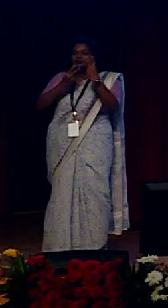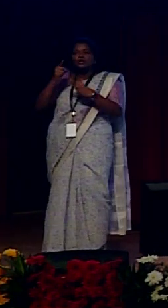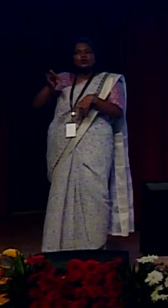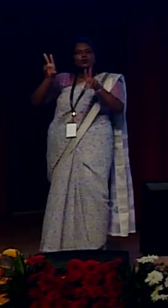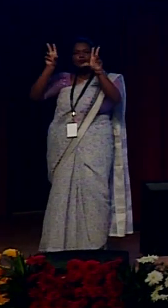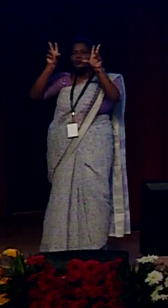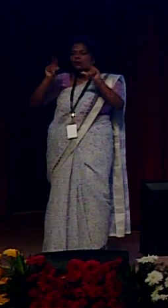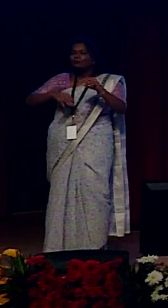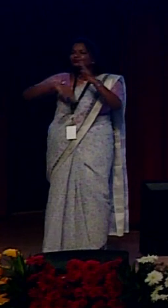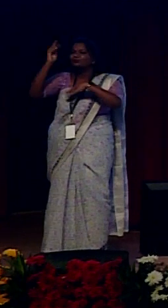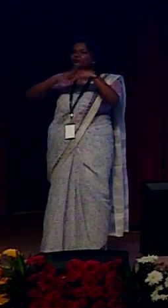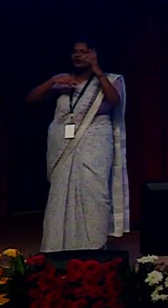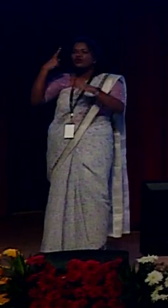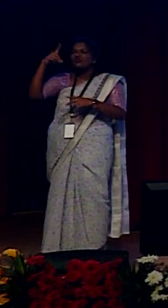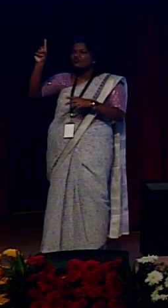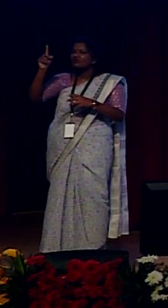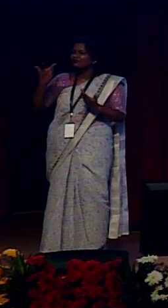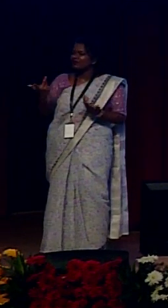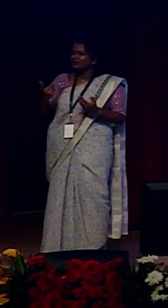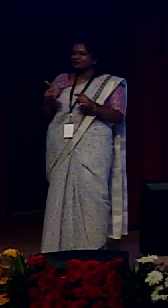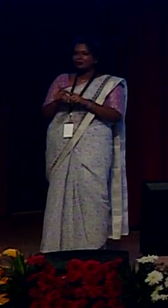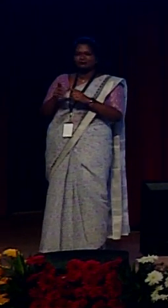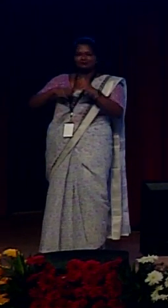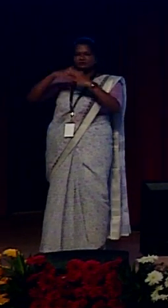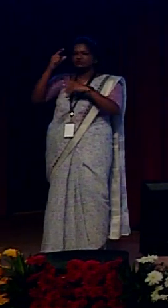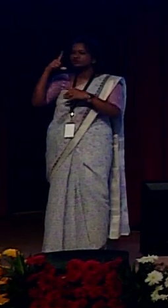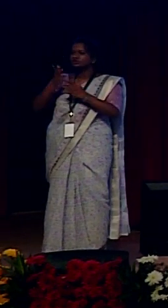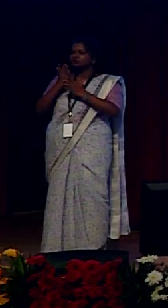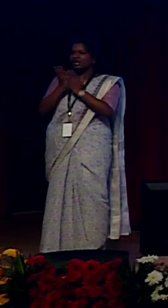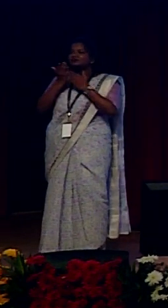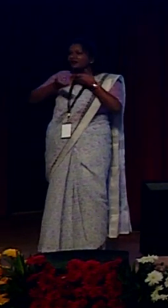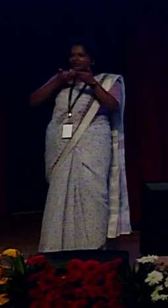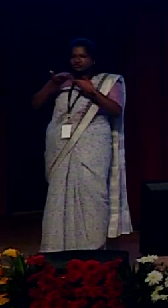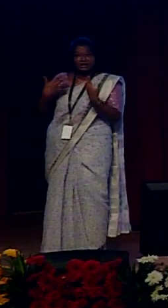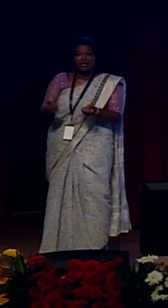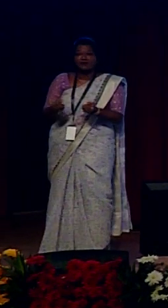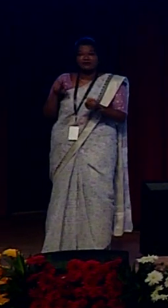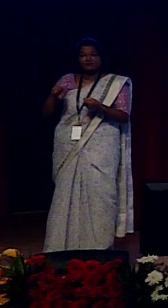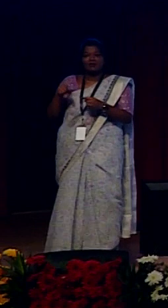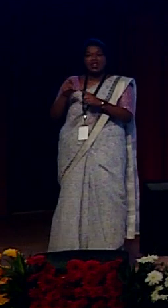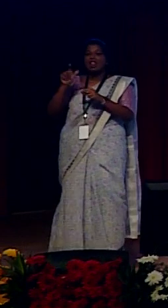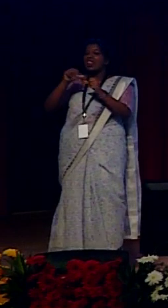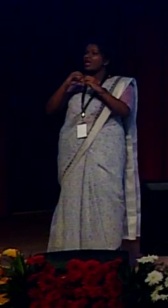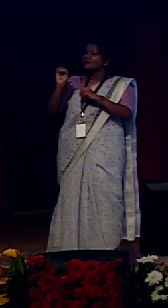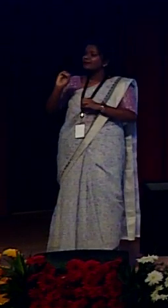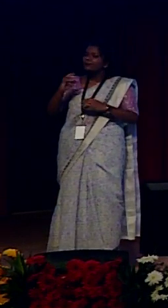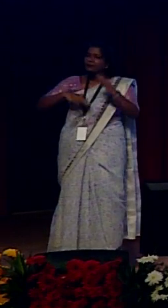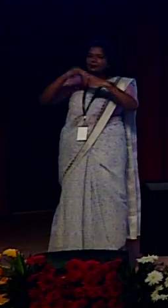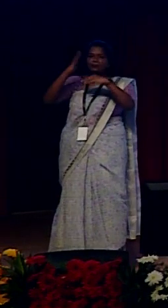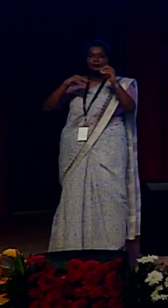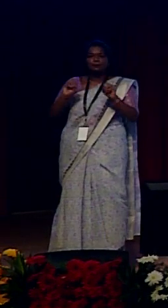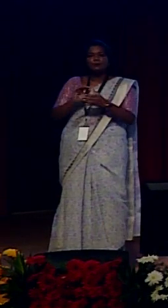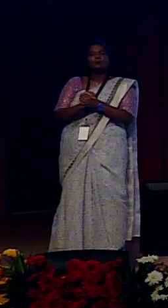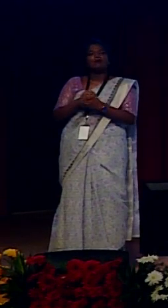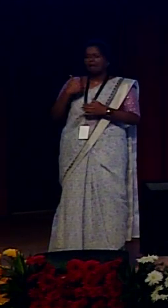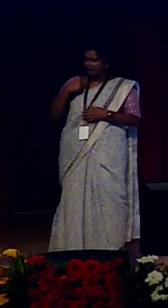no infrastructure to enable STEM education, especially in terms of lab infrastructure. And